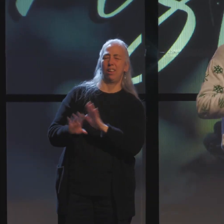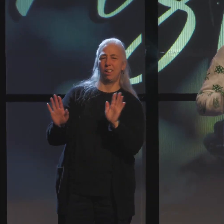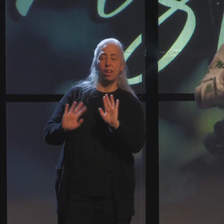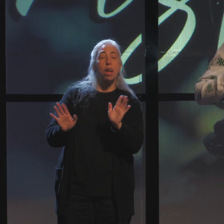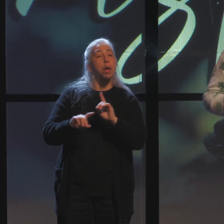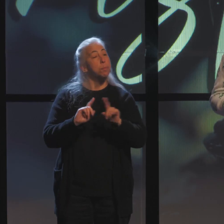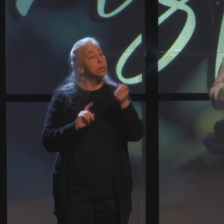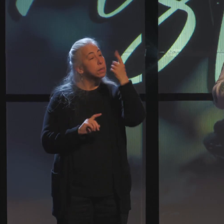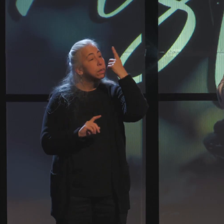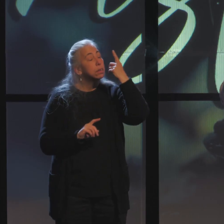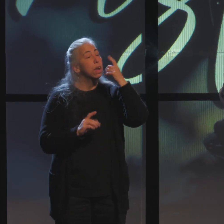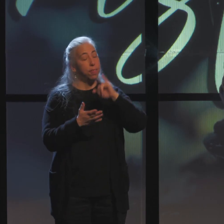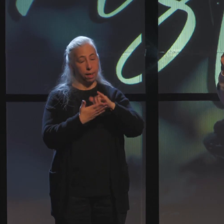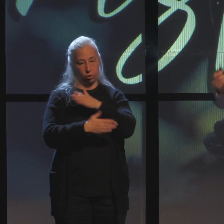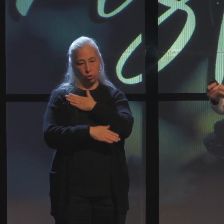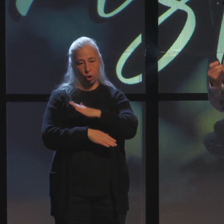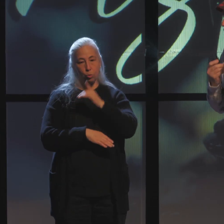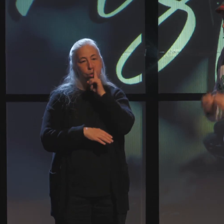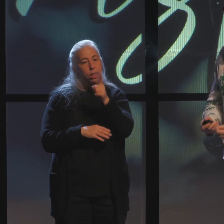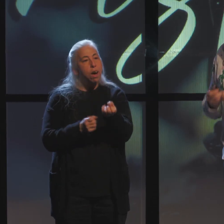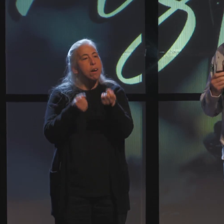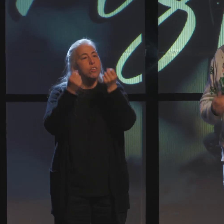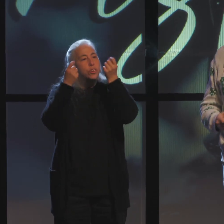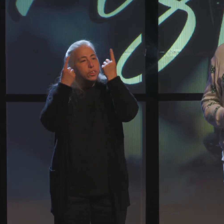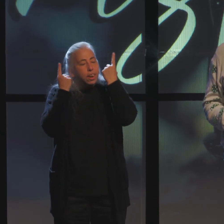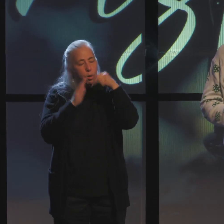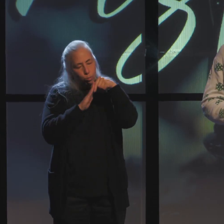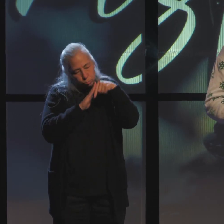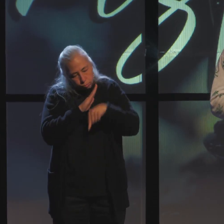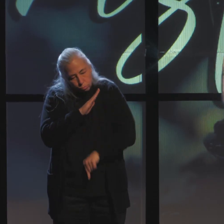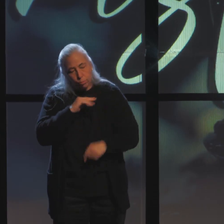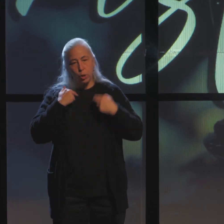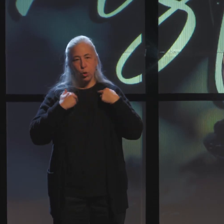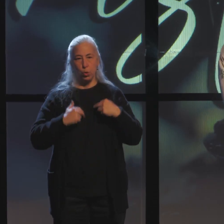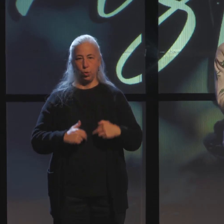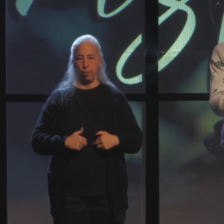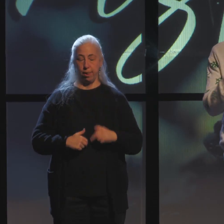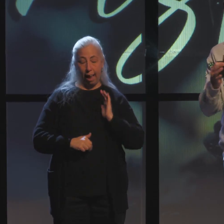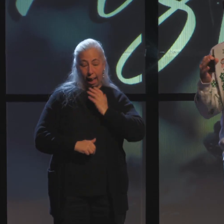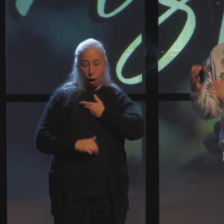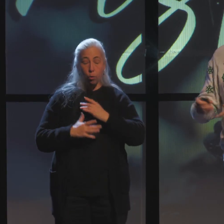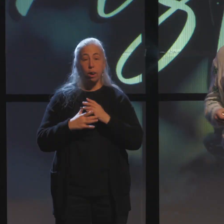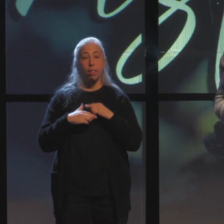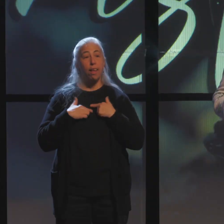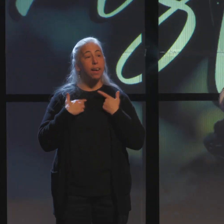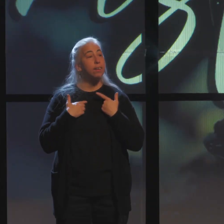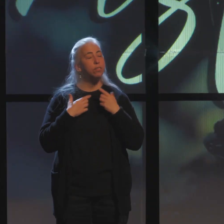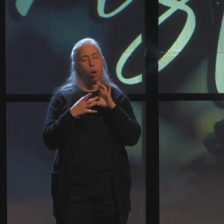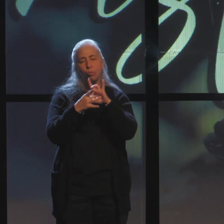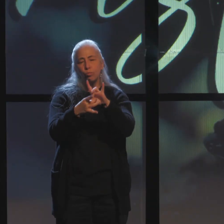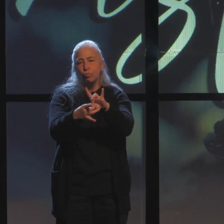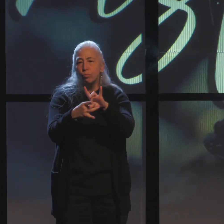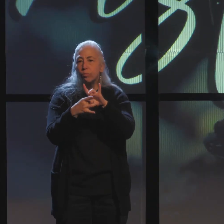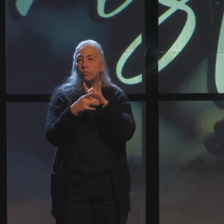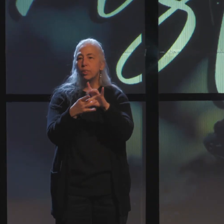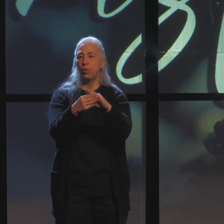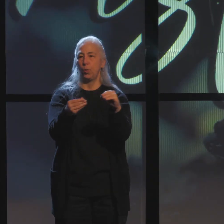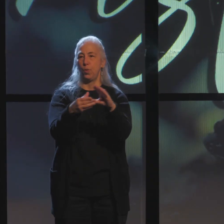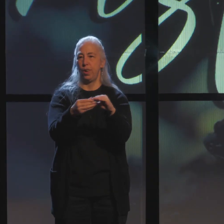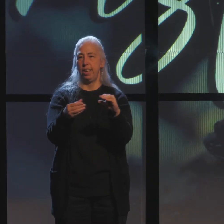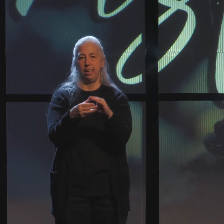does understand something very deeply human about us, that our lives are made of stories, moments that we